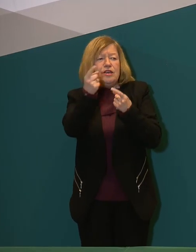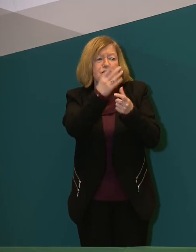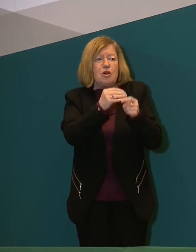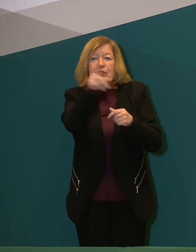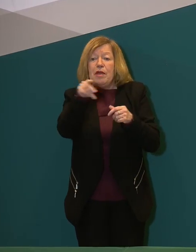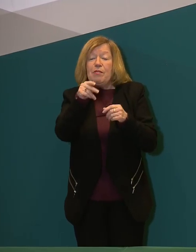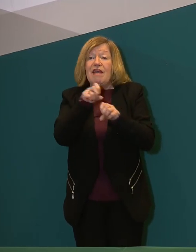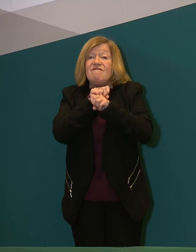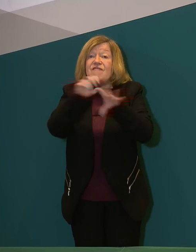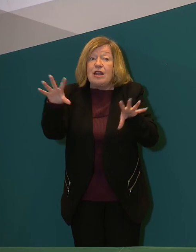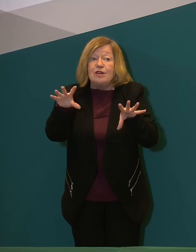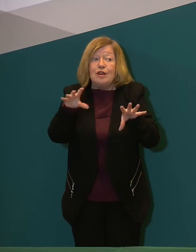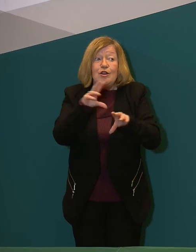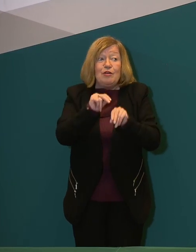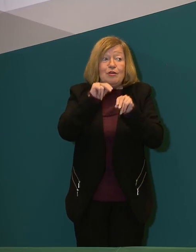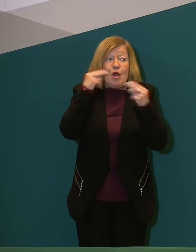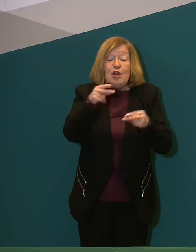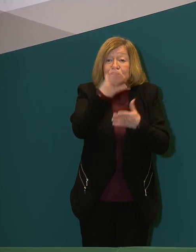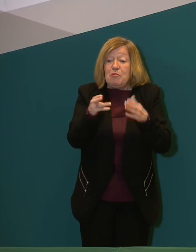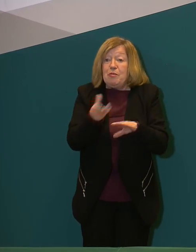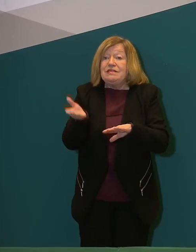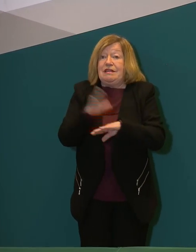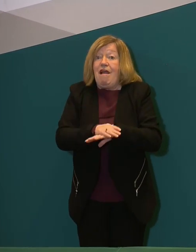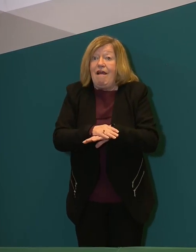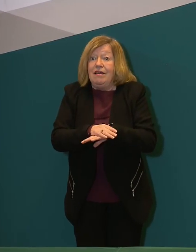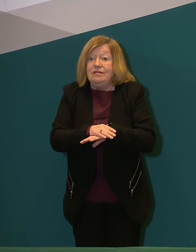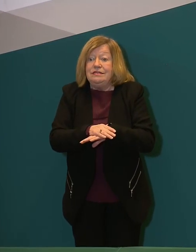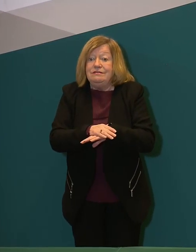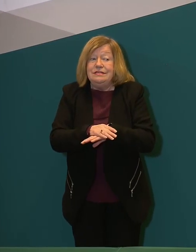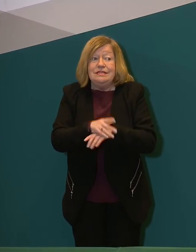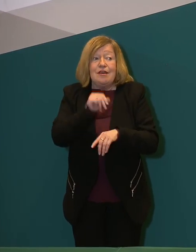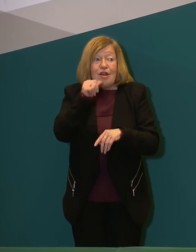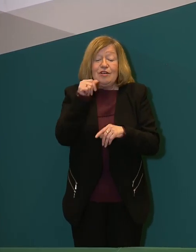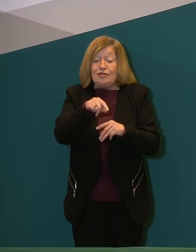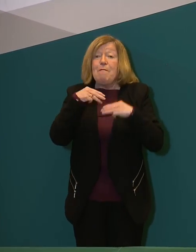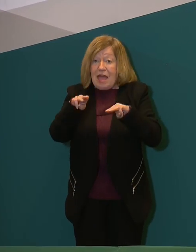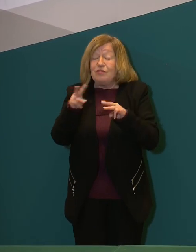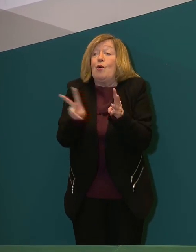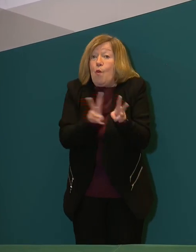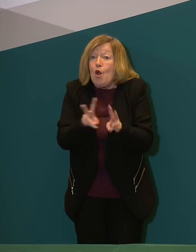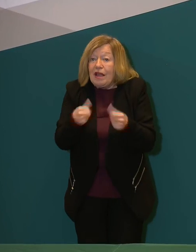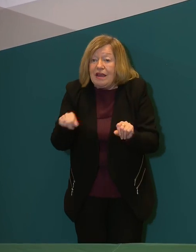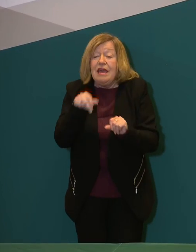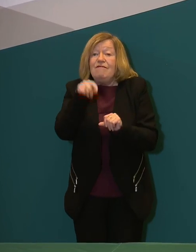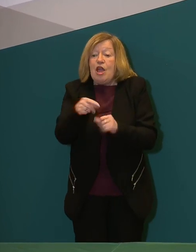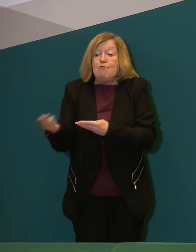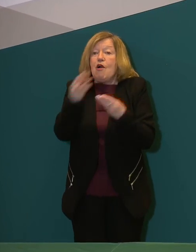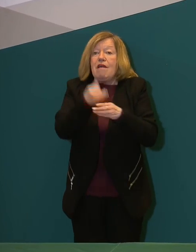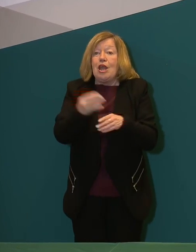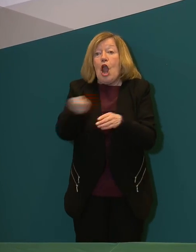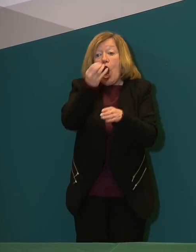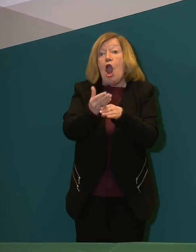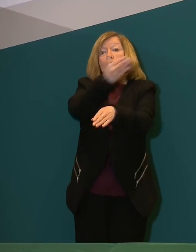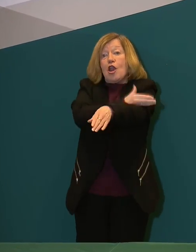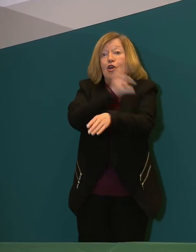become infected unnecessarily? Did some people die unnecessarily? Because the measures are clearly working. If they'd have been brought in sooner, could